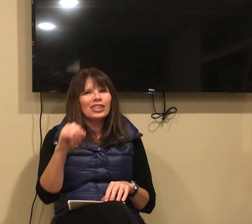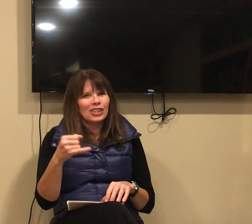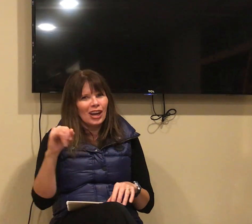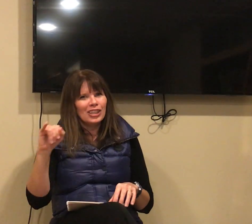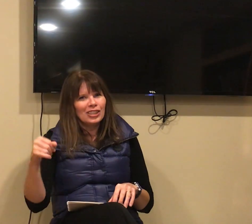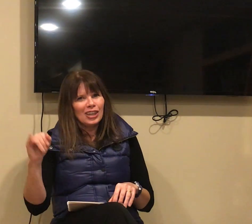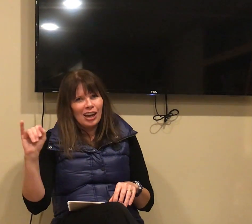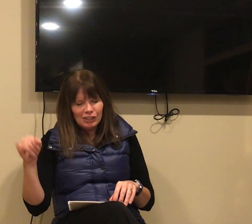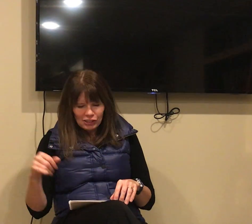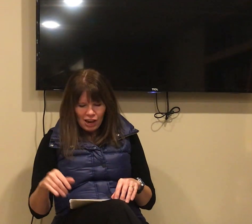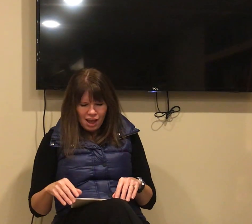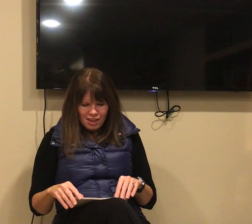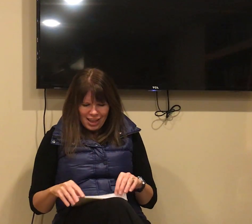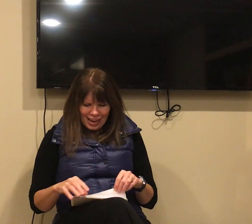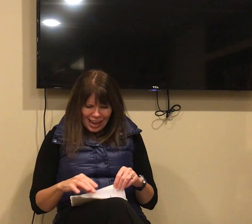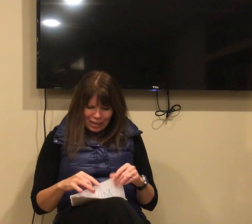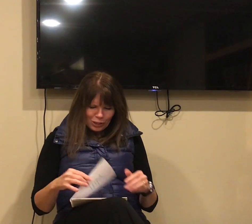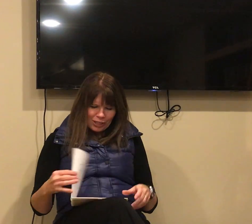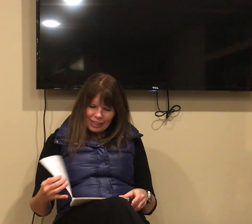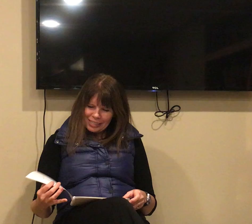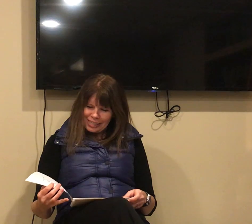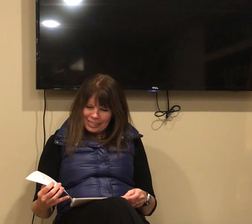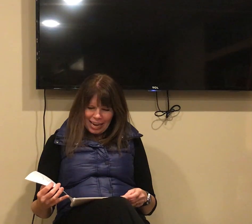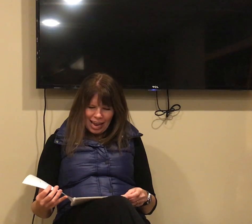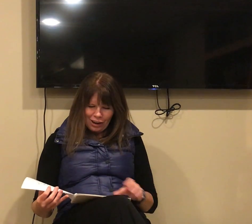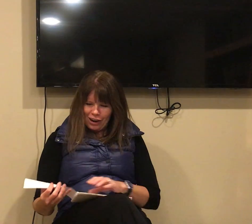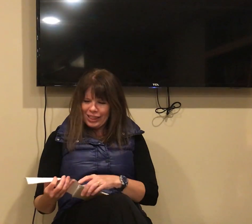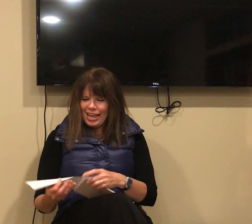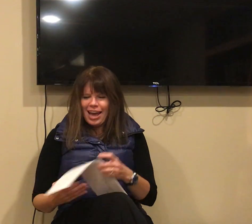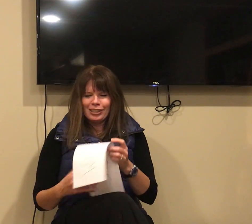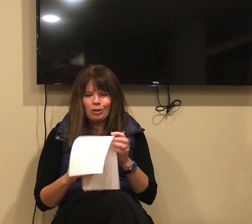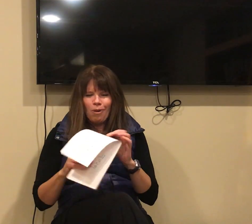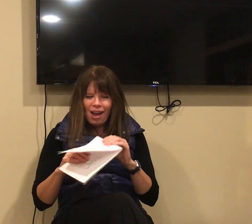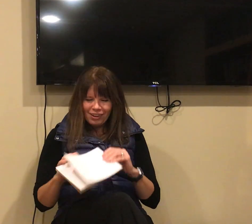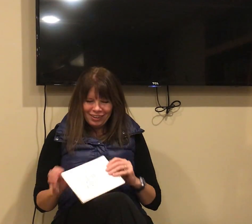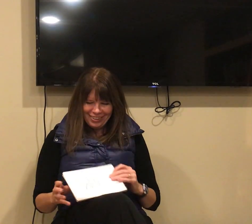ja, ja, ja. And actually, this is not our last one.